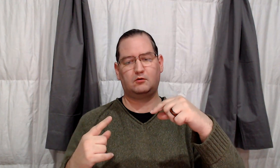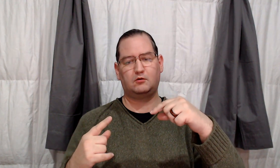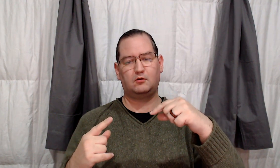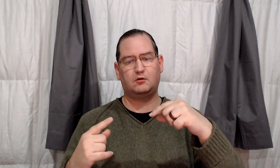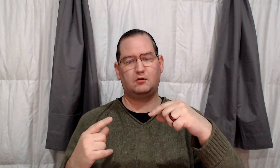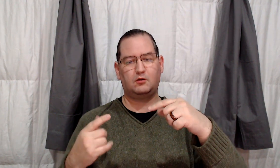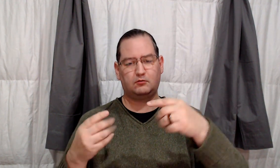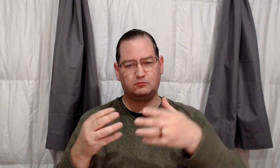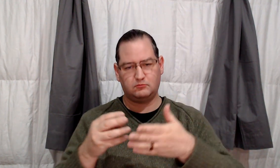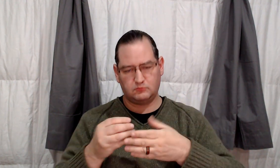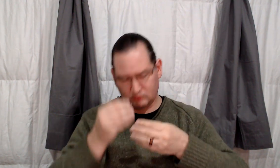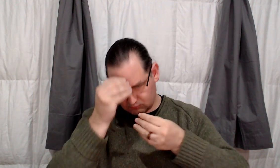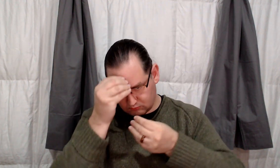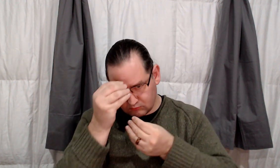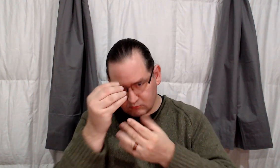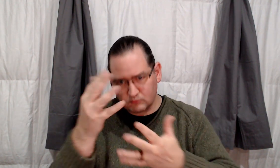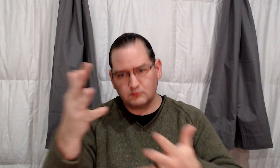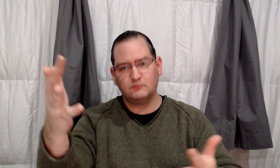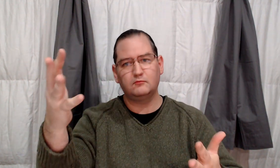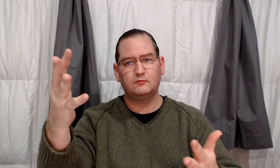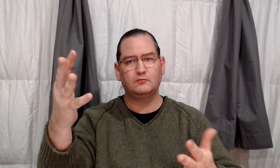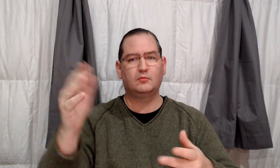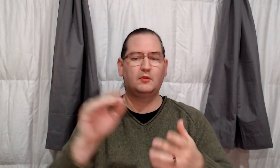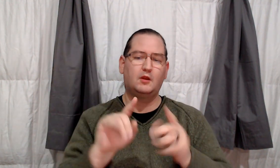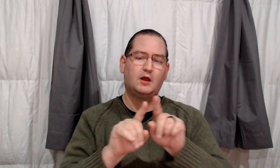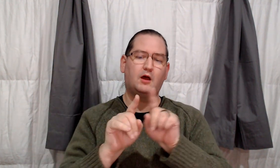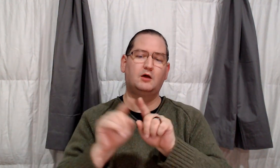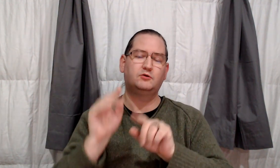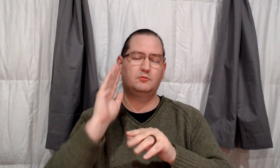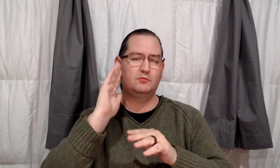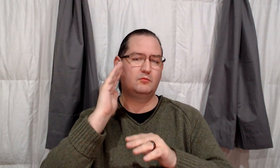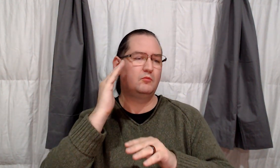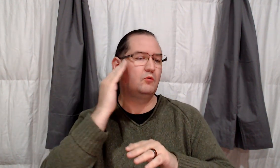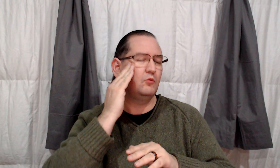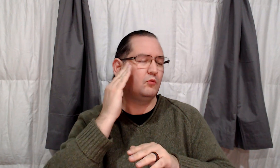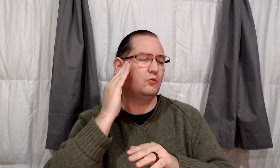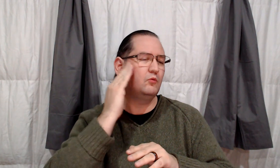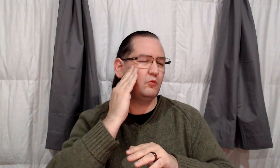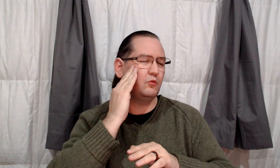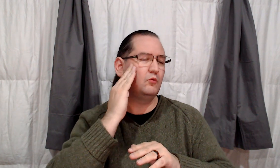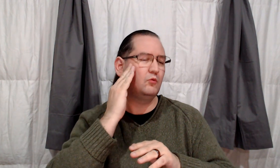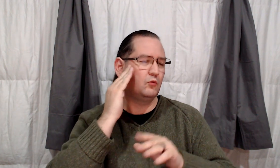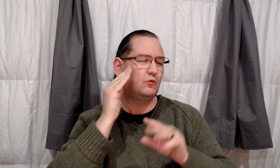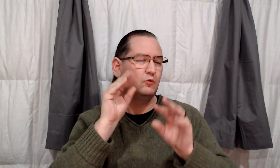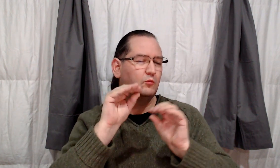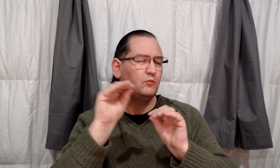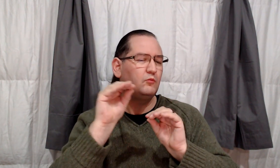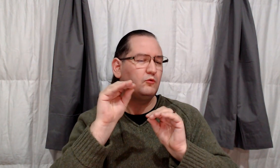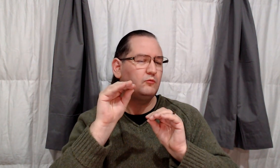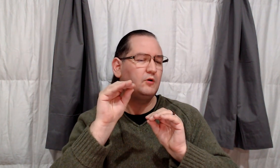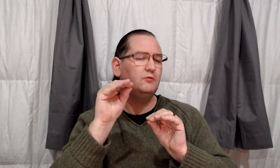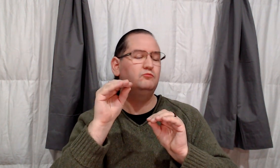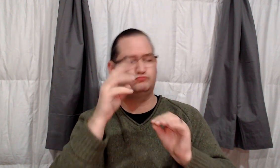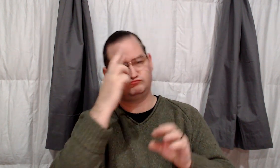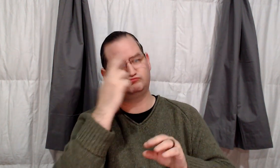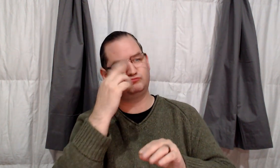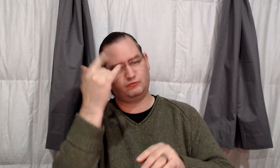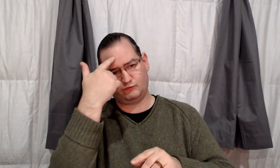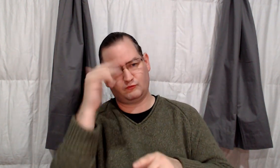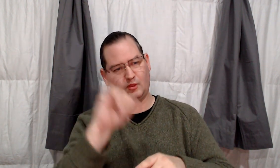As you become aware of that movement, as that movement increases, as you go deeper, deeper, deeper down into